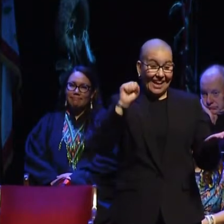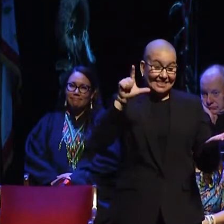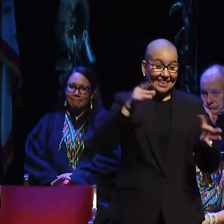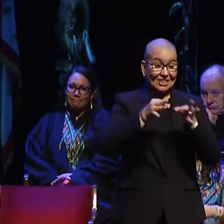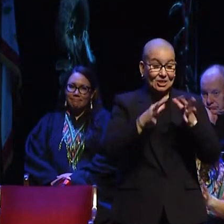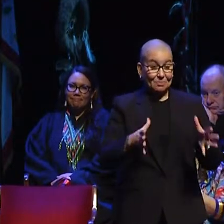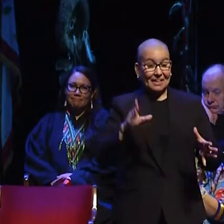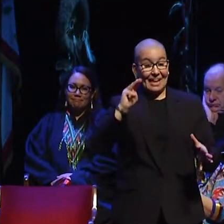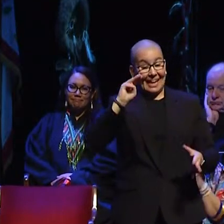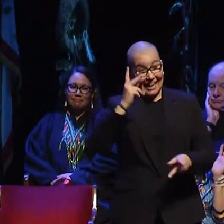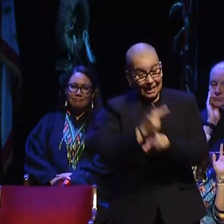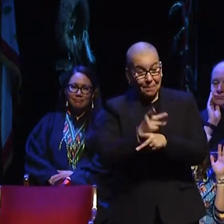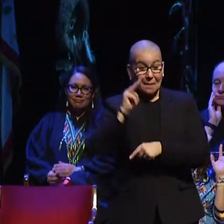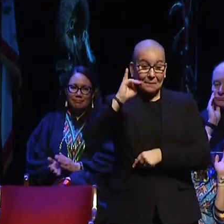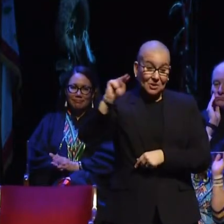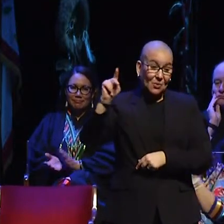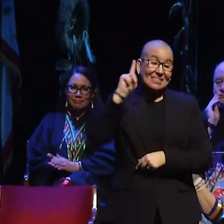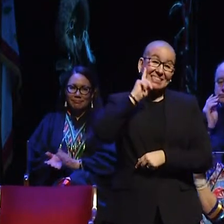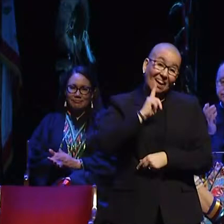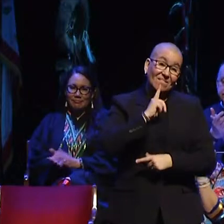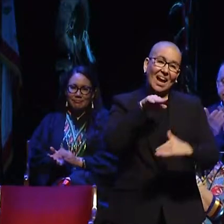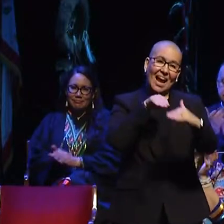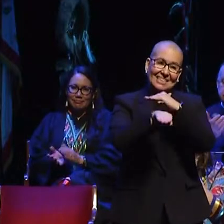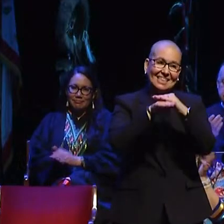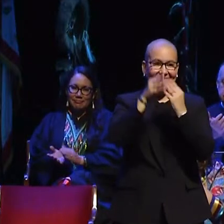informed, kept Minnesotans included,